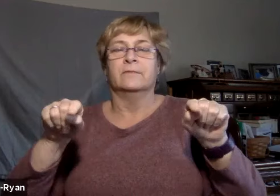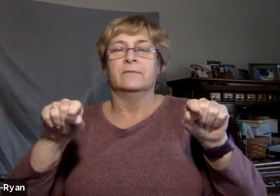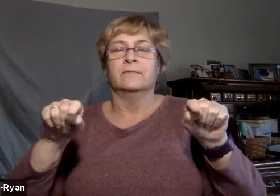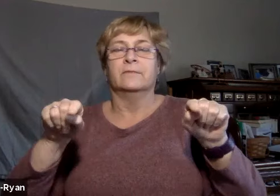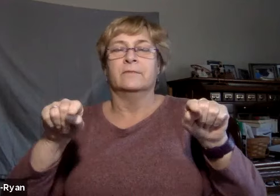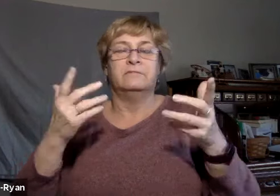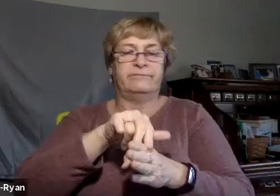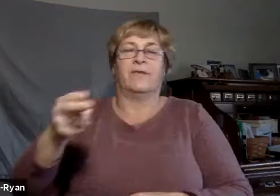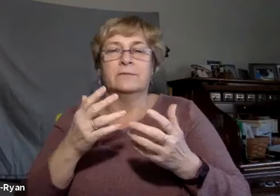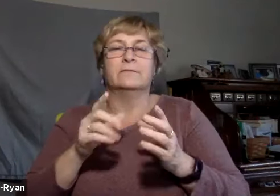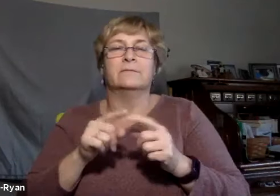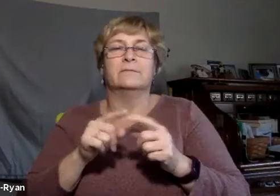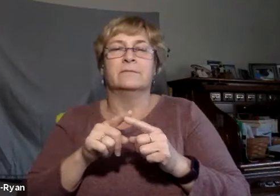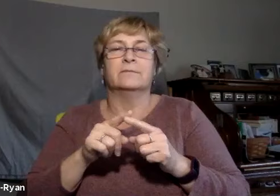It's freezing. Is it